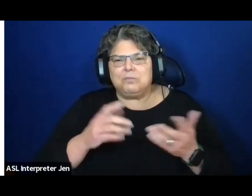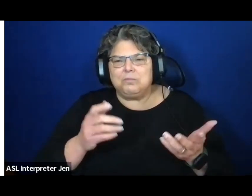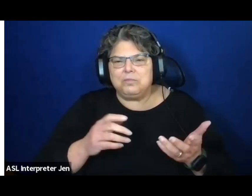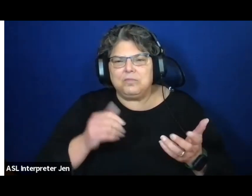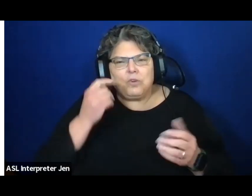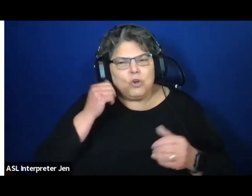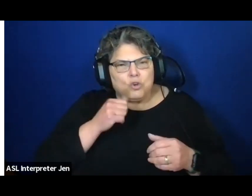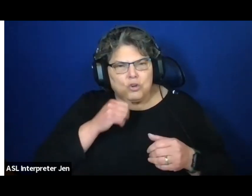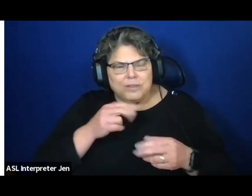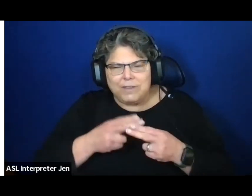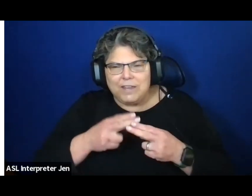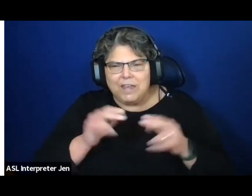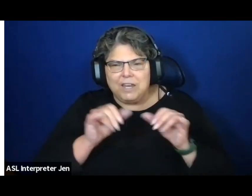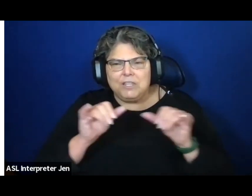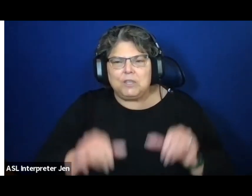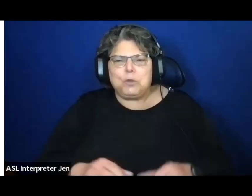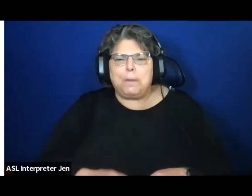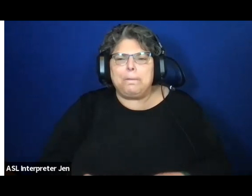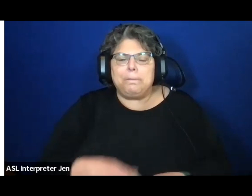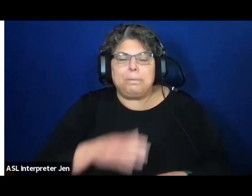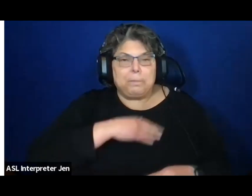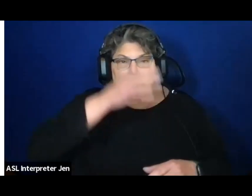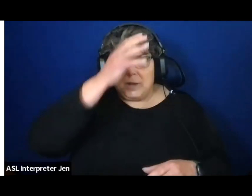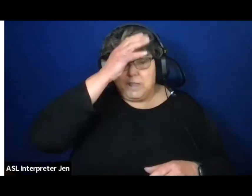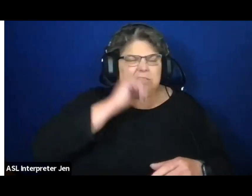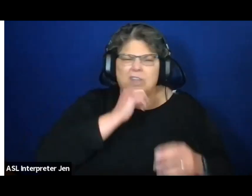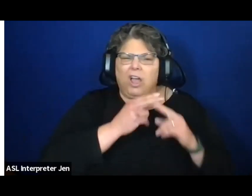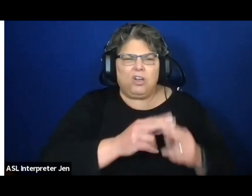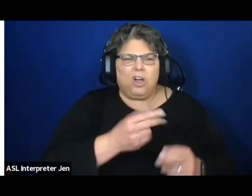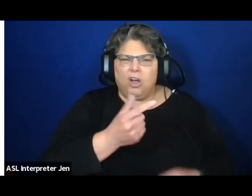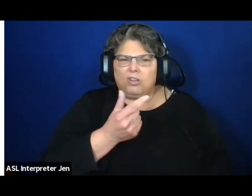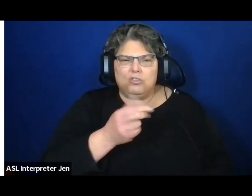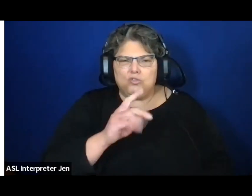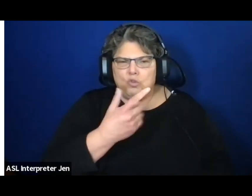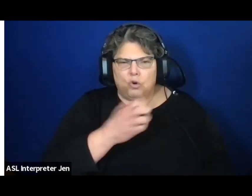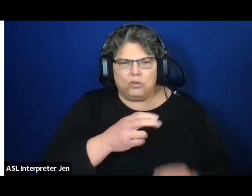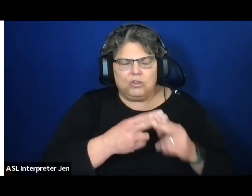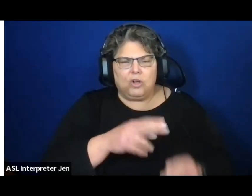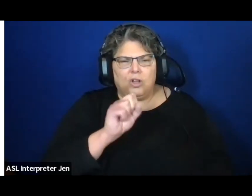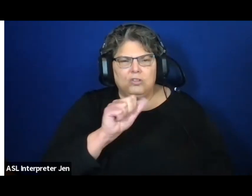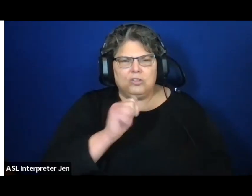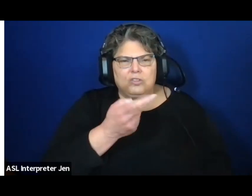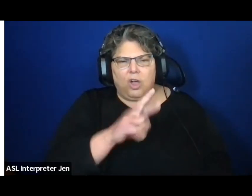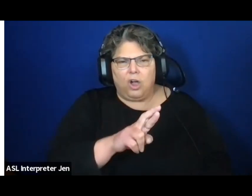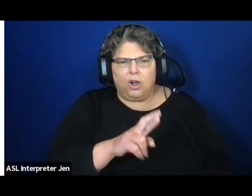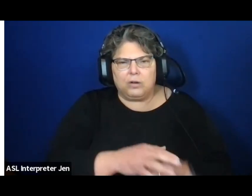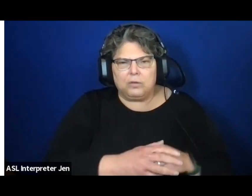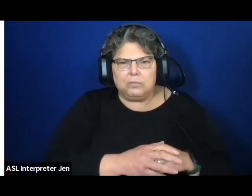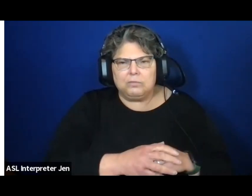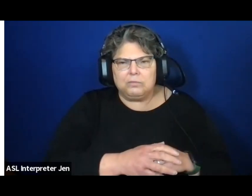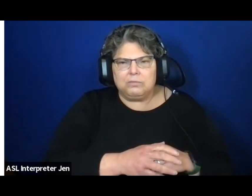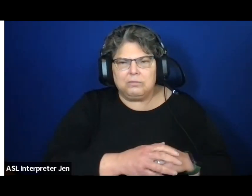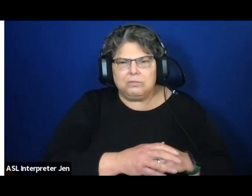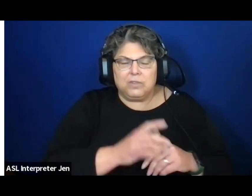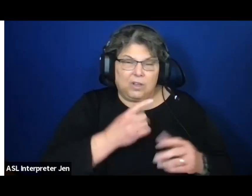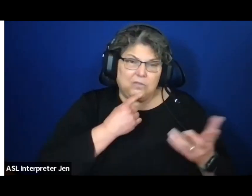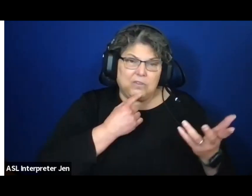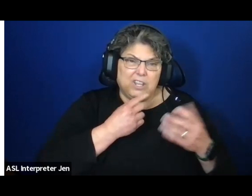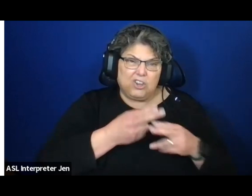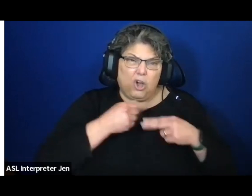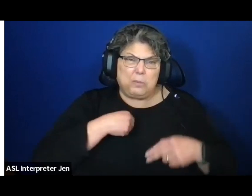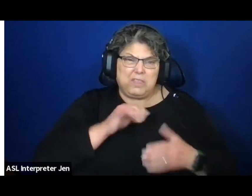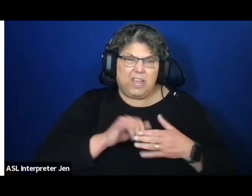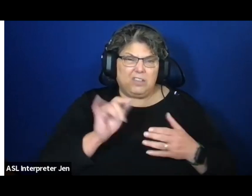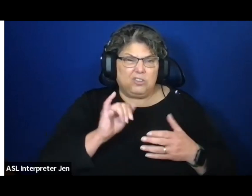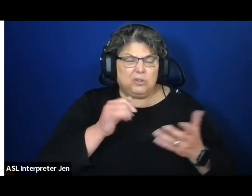have a naming system. My dad wasn't called George. He was called Sar. So I'd rather you call me Sar in this room, okay? Because that's really paying homage to my parents,